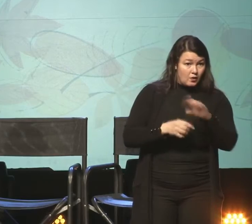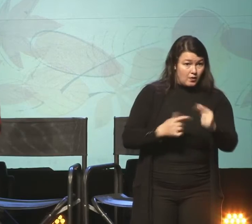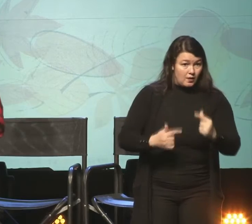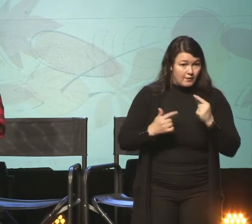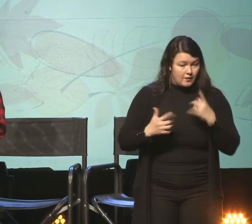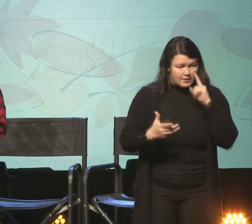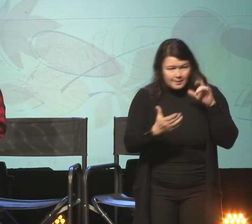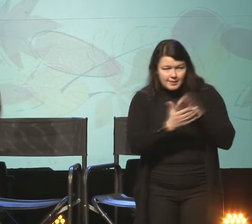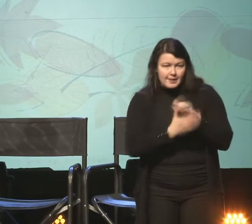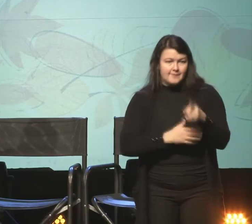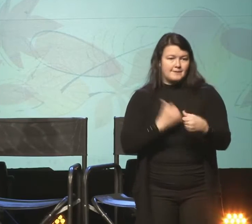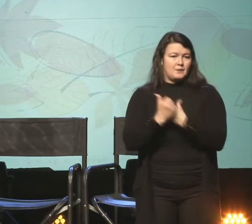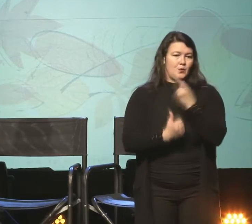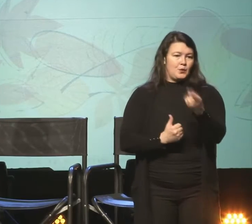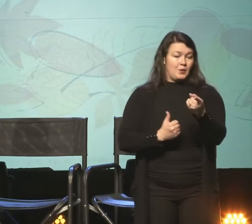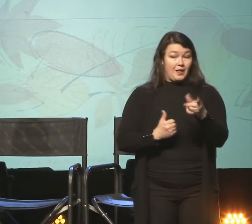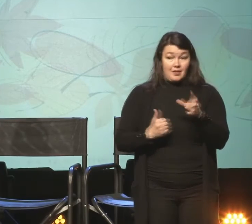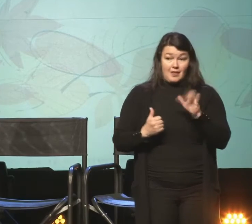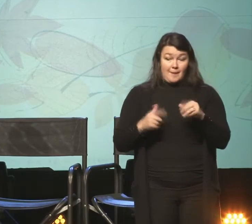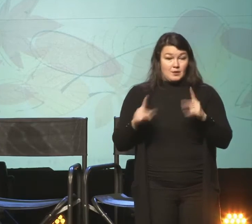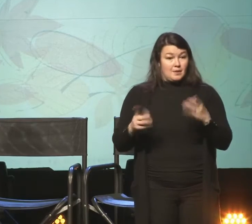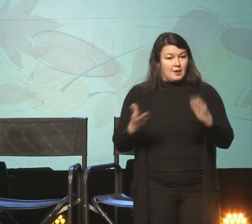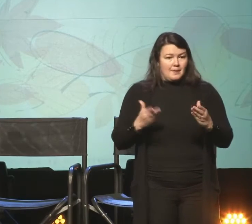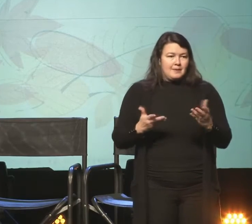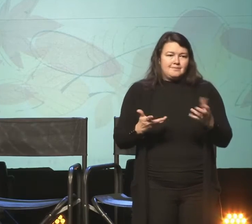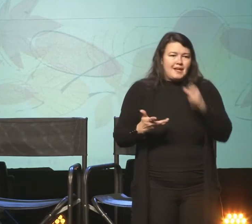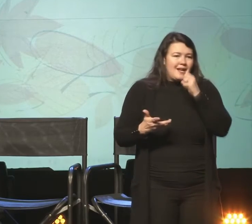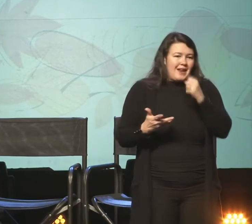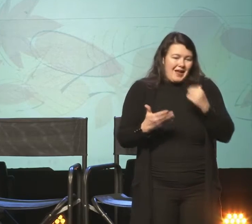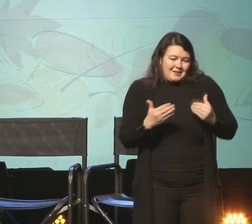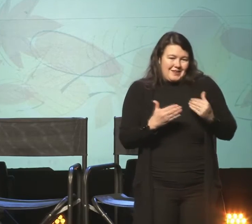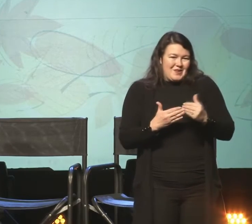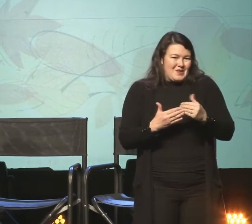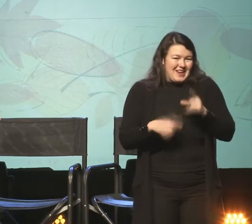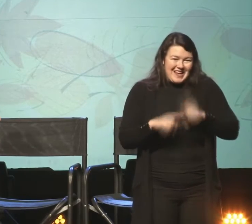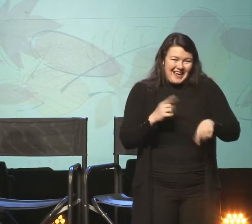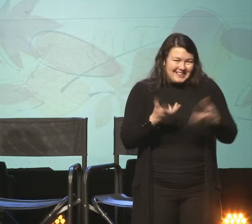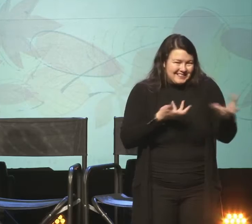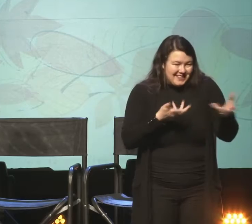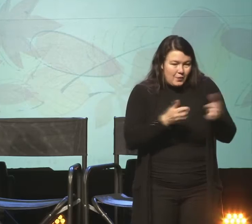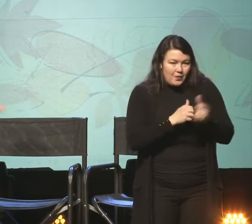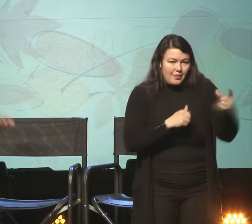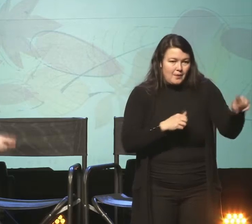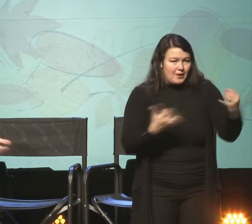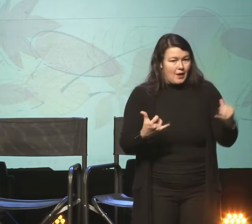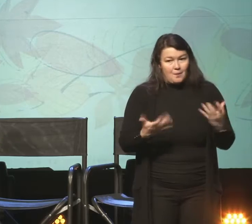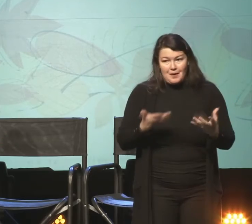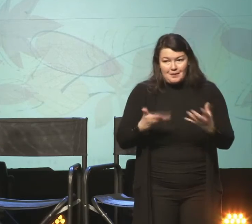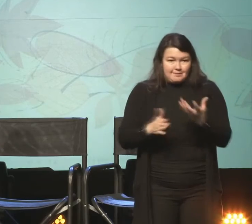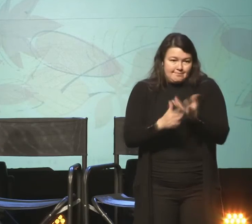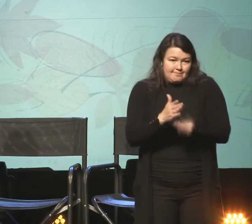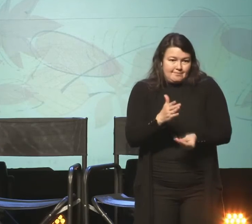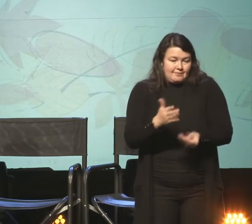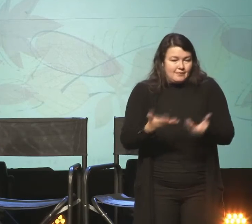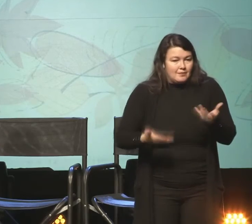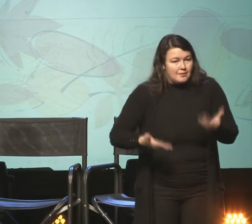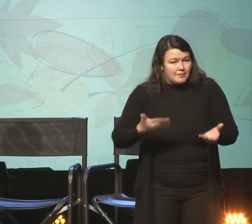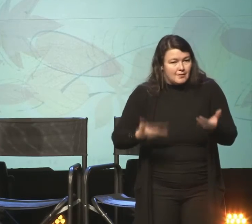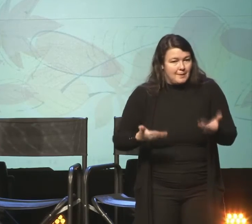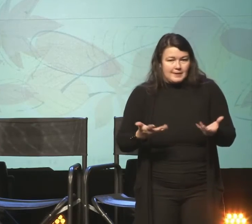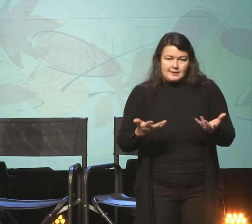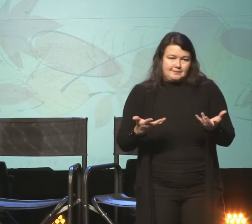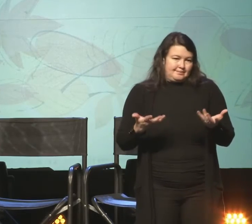in you? And maybe that person is no longer anywhere that you could speak to them right now. Maybe that person isn't a part of your life. Maybe that person has